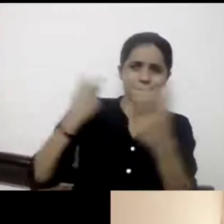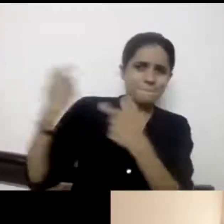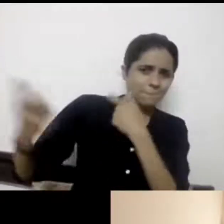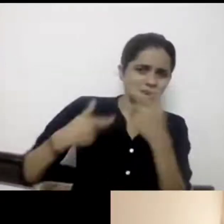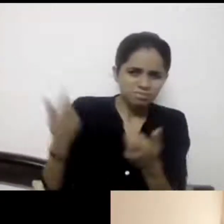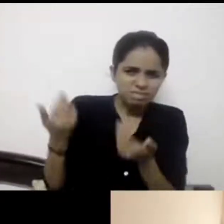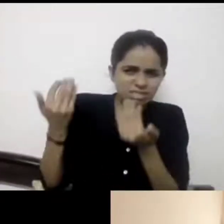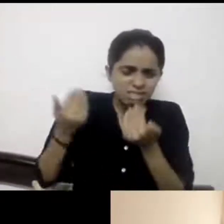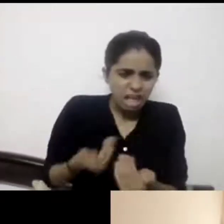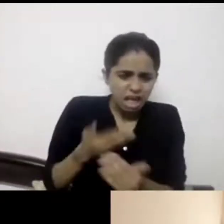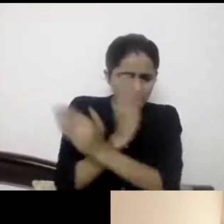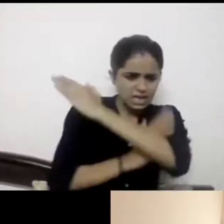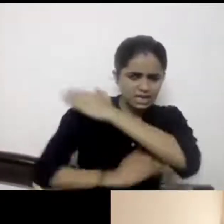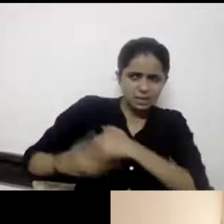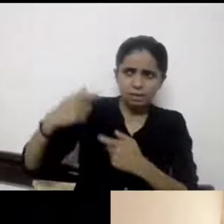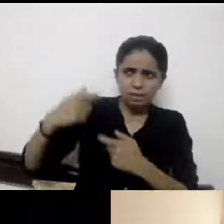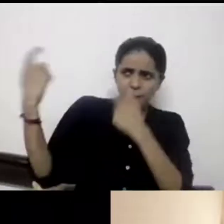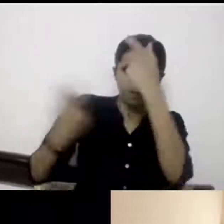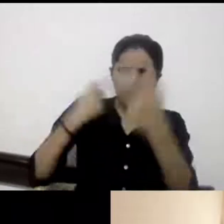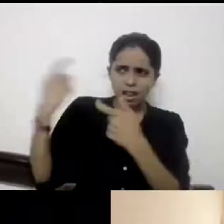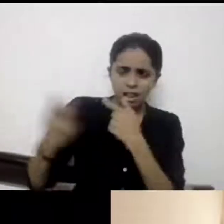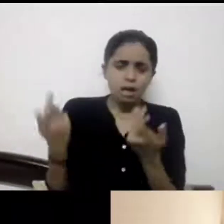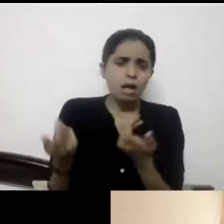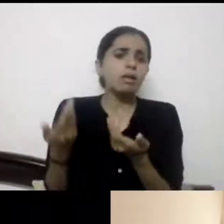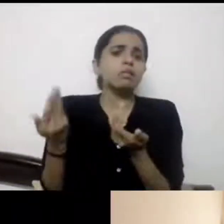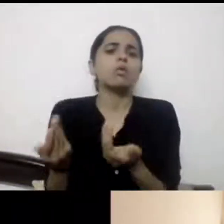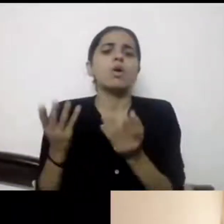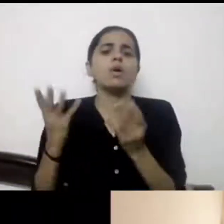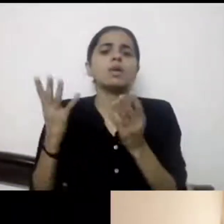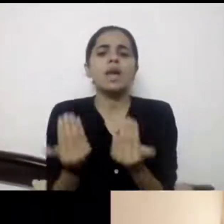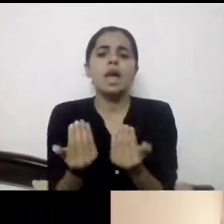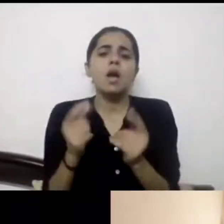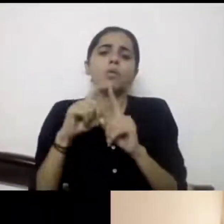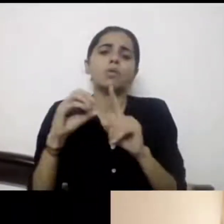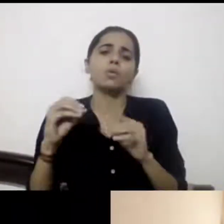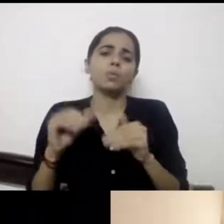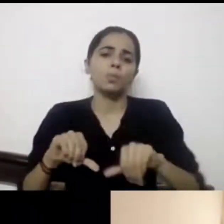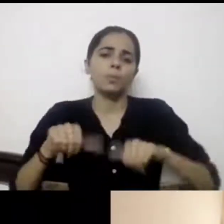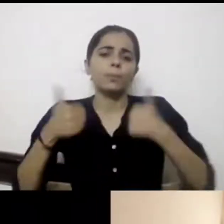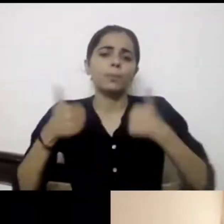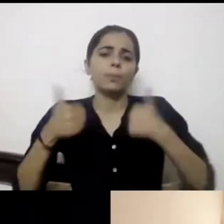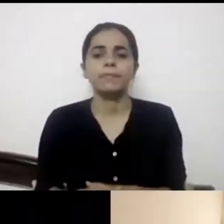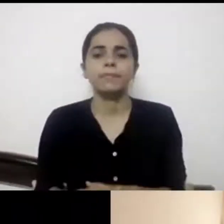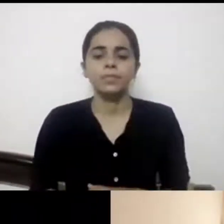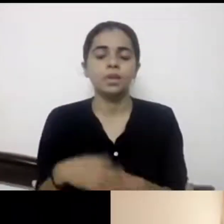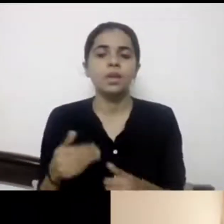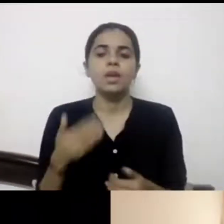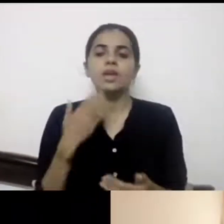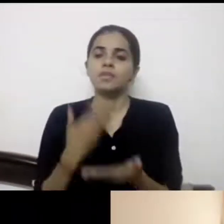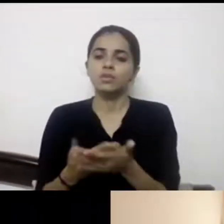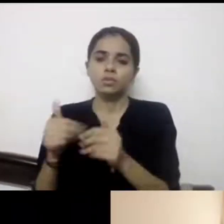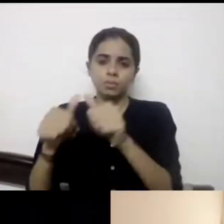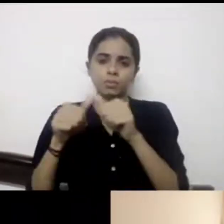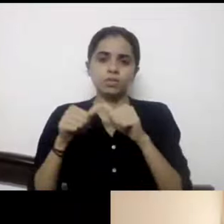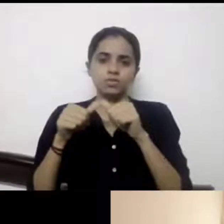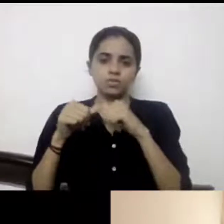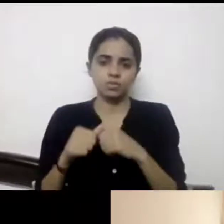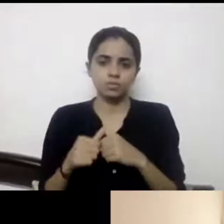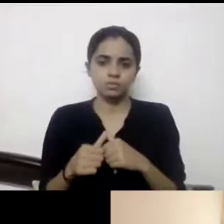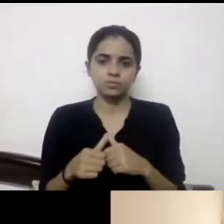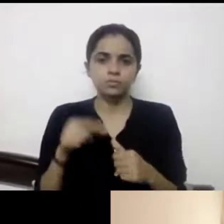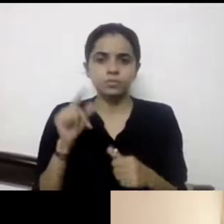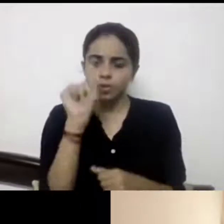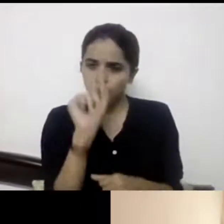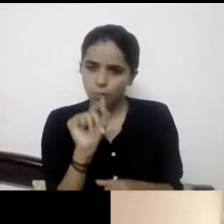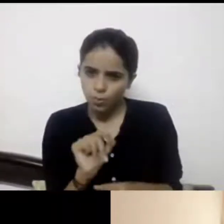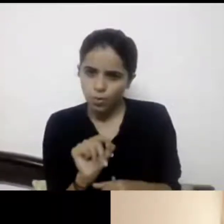people belonging to disabled community. All right, Anjana, thank you so much for your answer. And you have rightly pointed